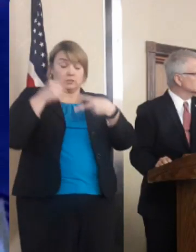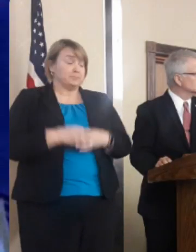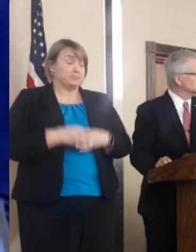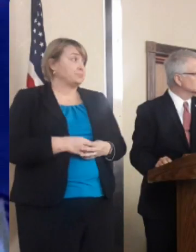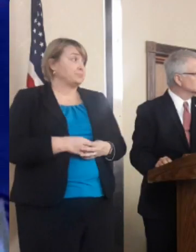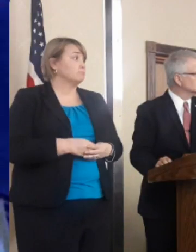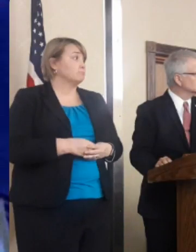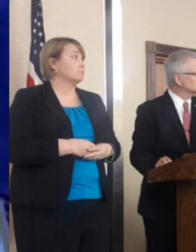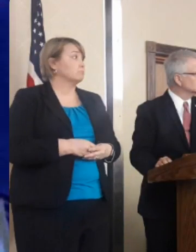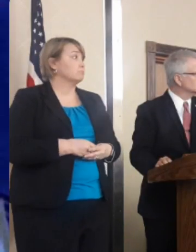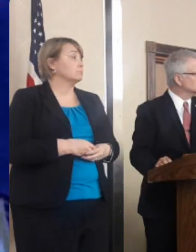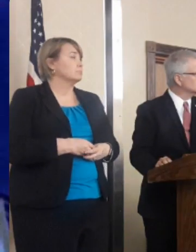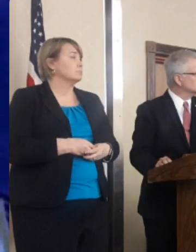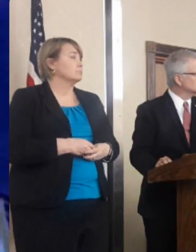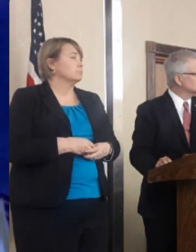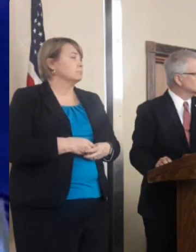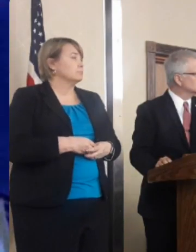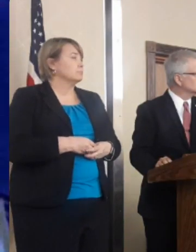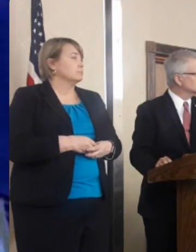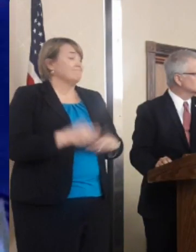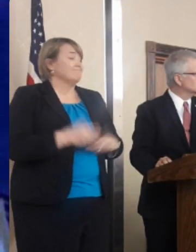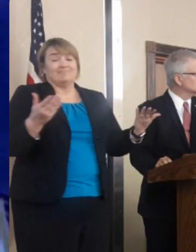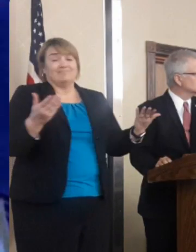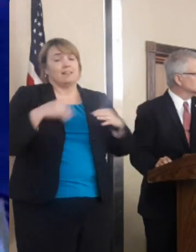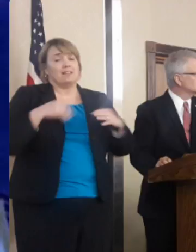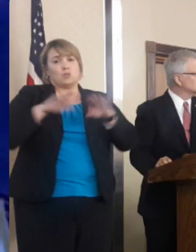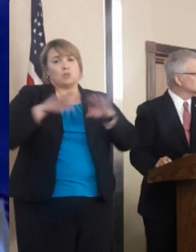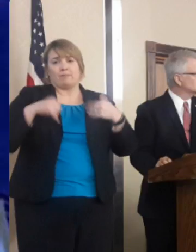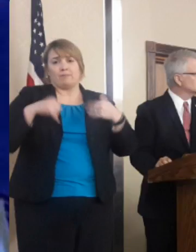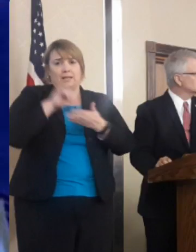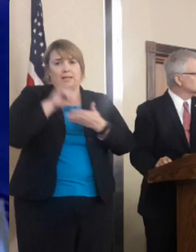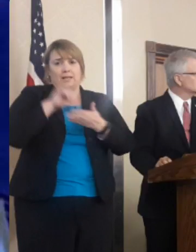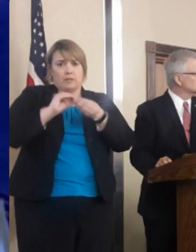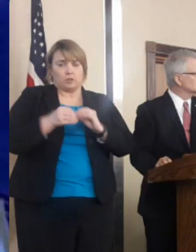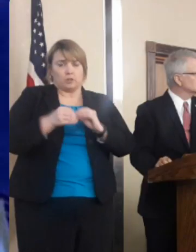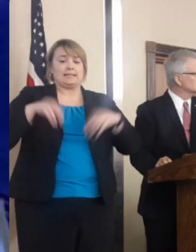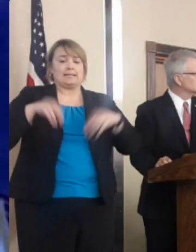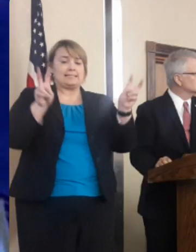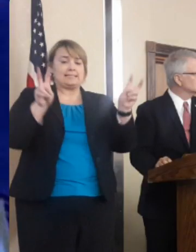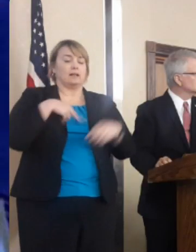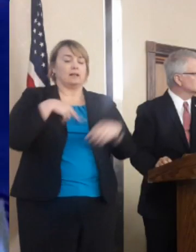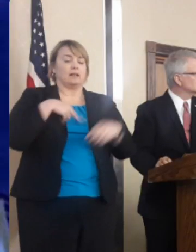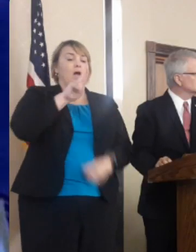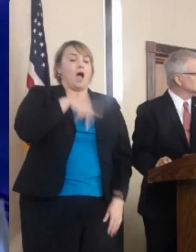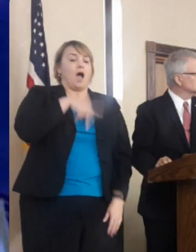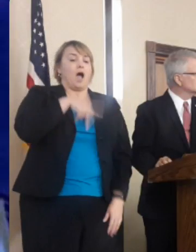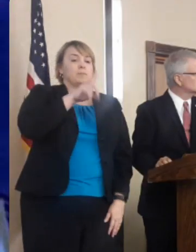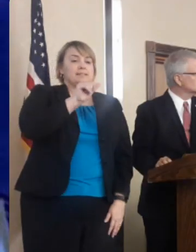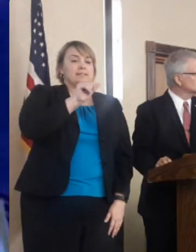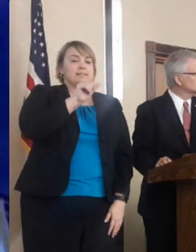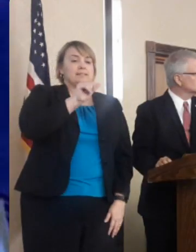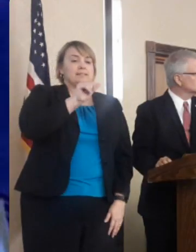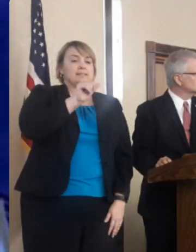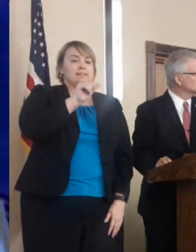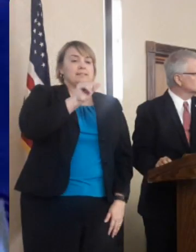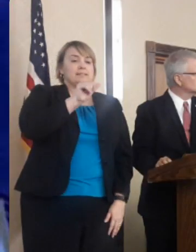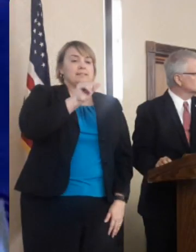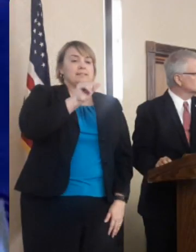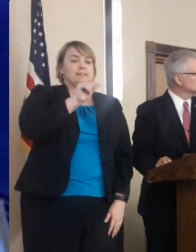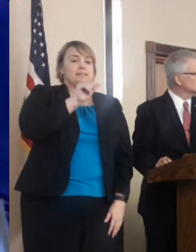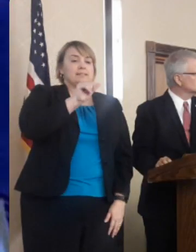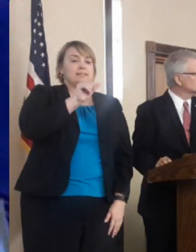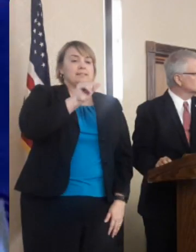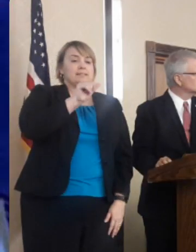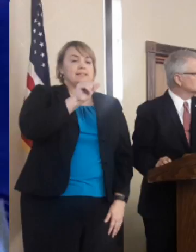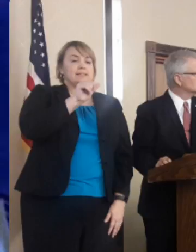at, these don't have page numbers, but the title of it is Update Eligibility for Legislative Affairs Committee.